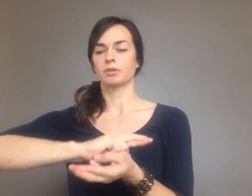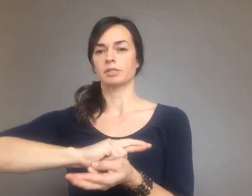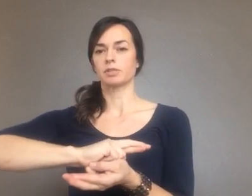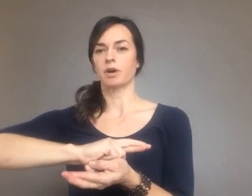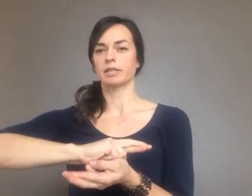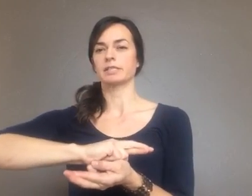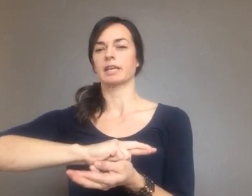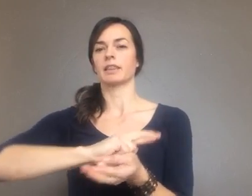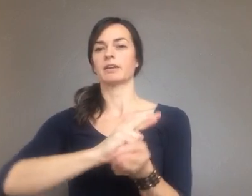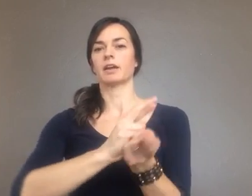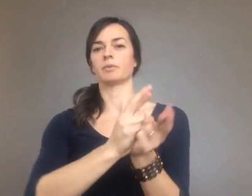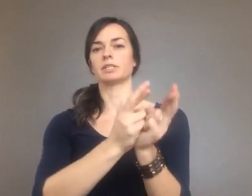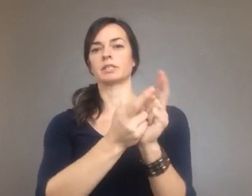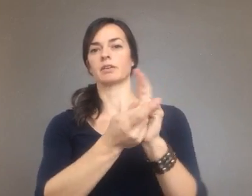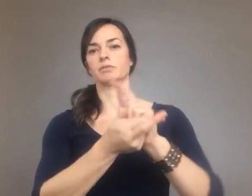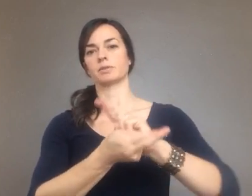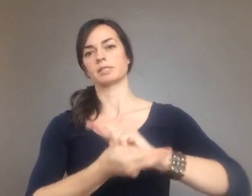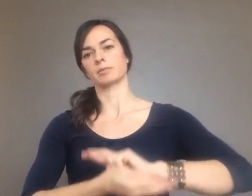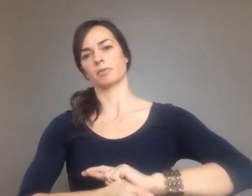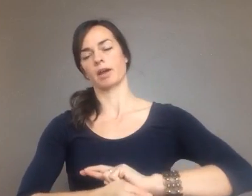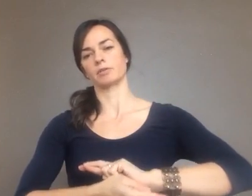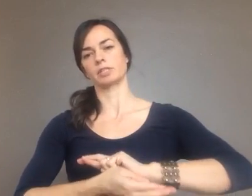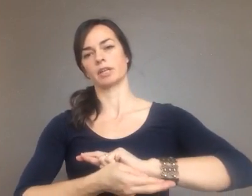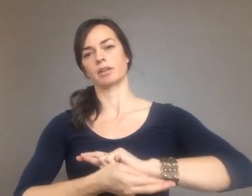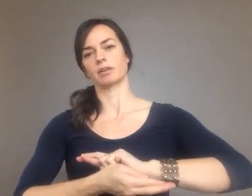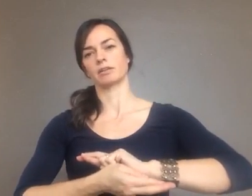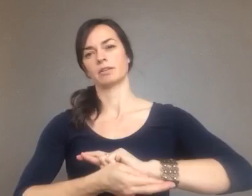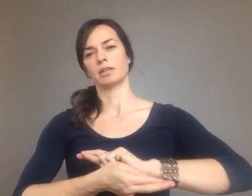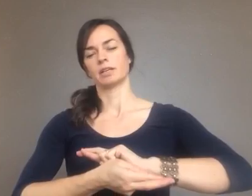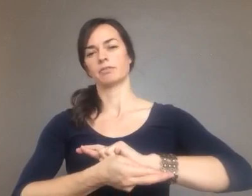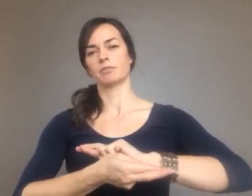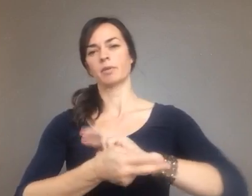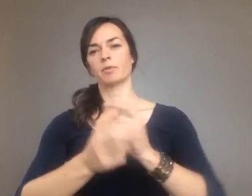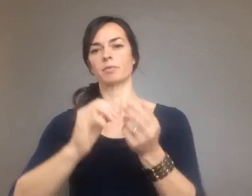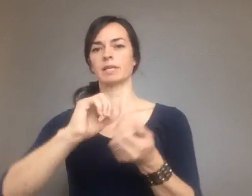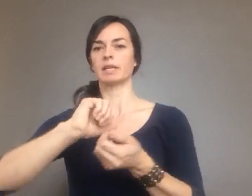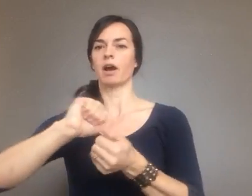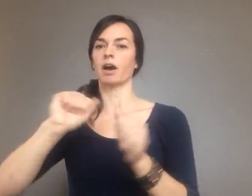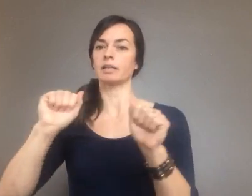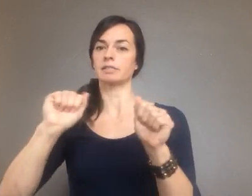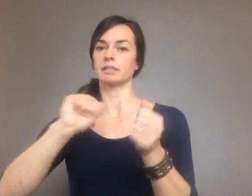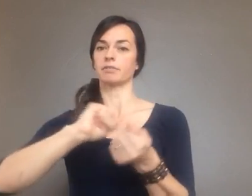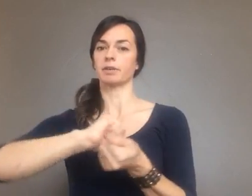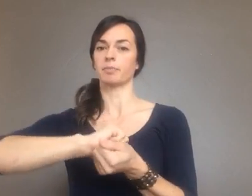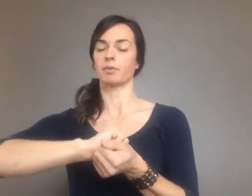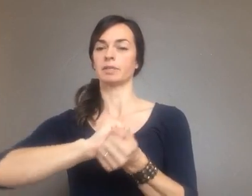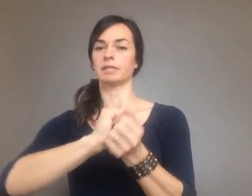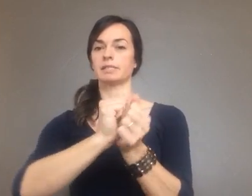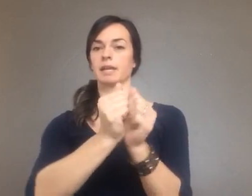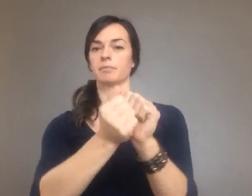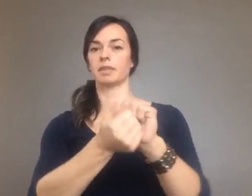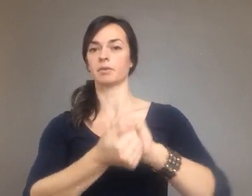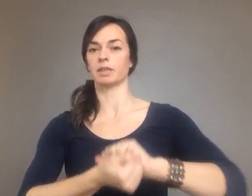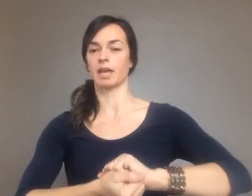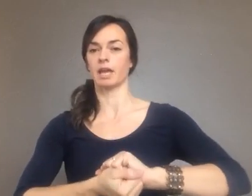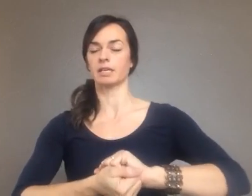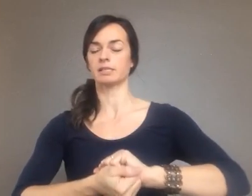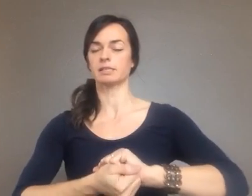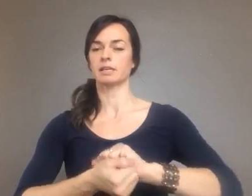those 2 R's together and we just kind of twist them around each other. If you remember when we did Augustine of Hippo, we did the same thing with A's.